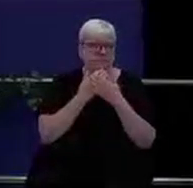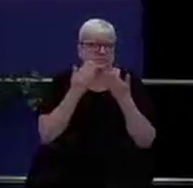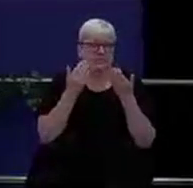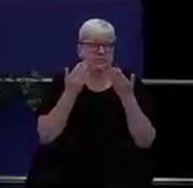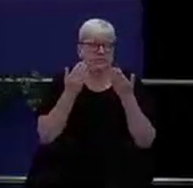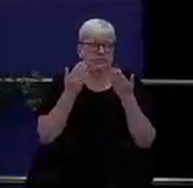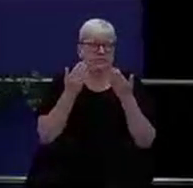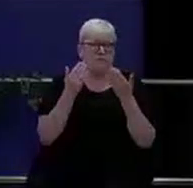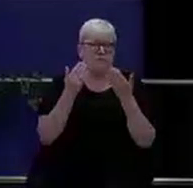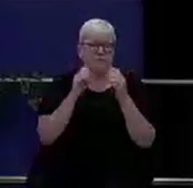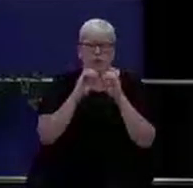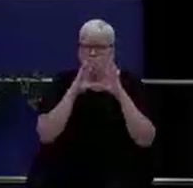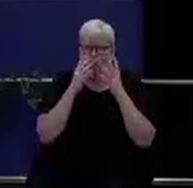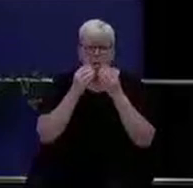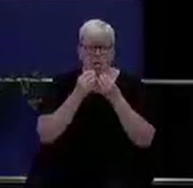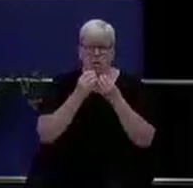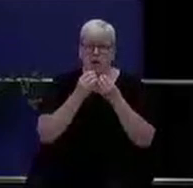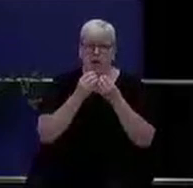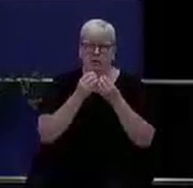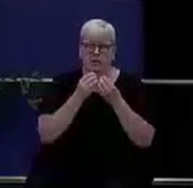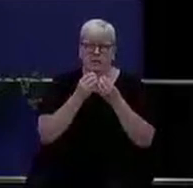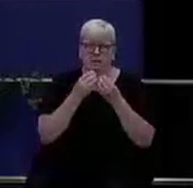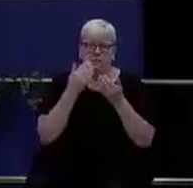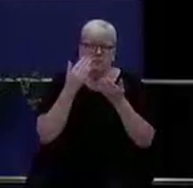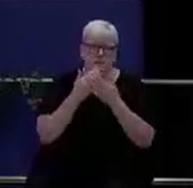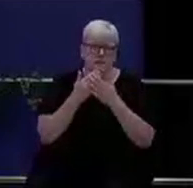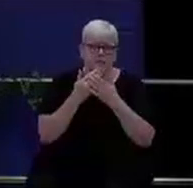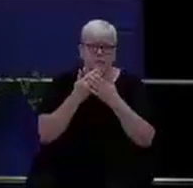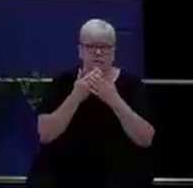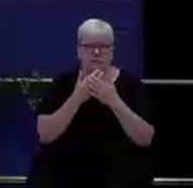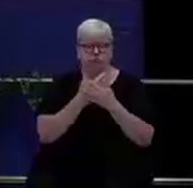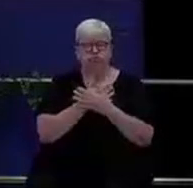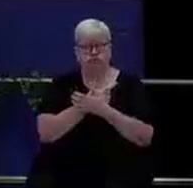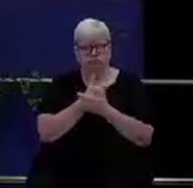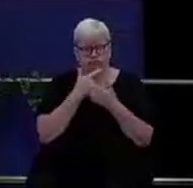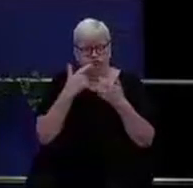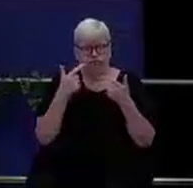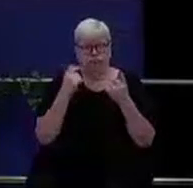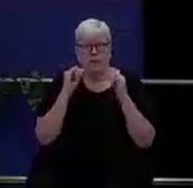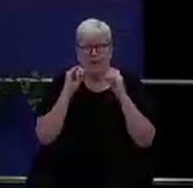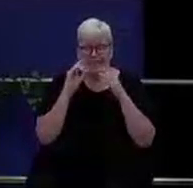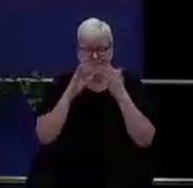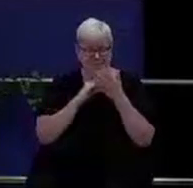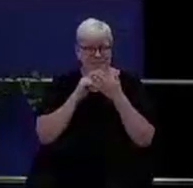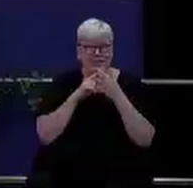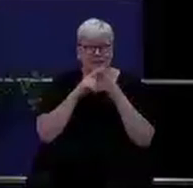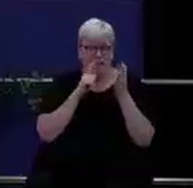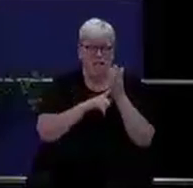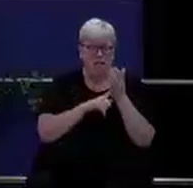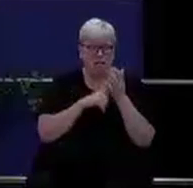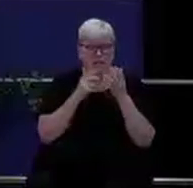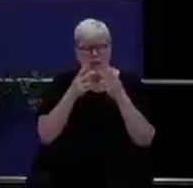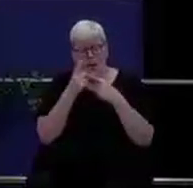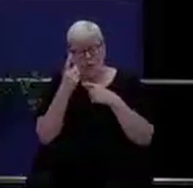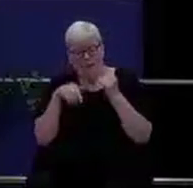aha, there's a whole umwelt of that seal. And then there's another picture of a seal. Have a flick through at the end.